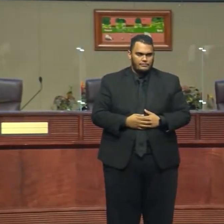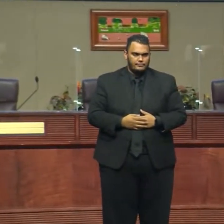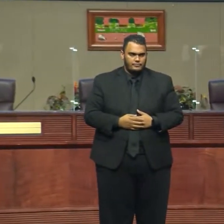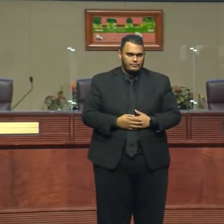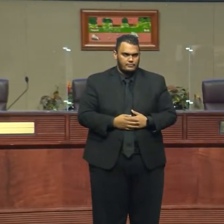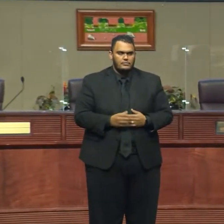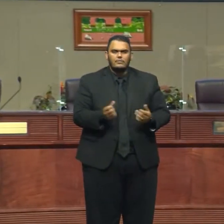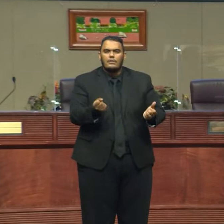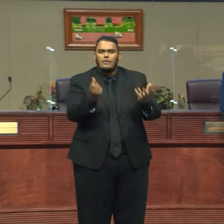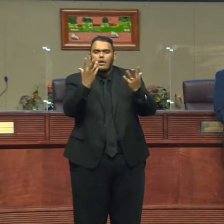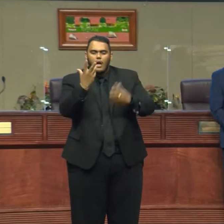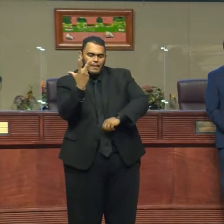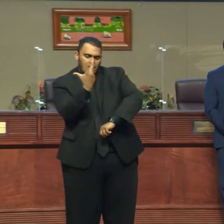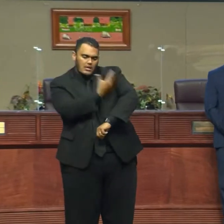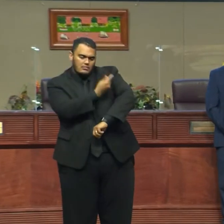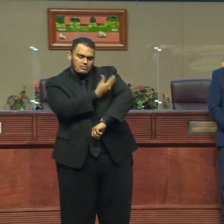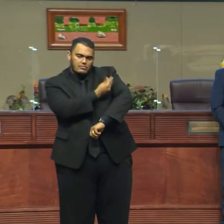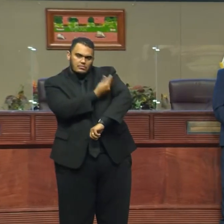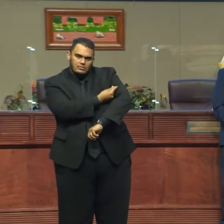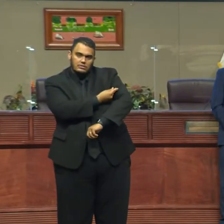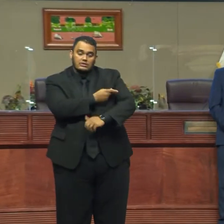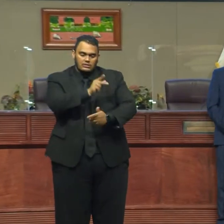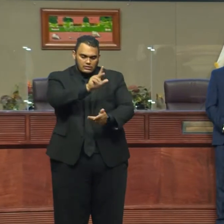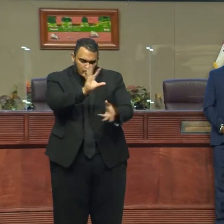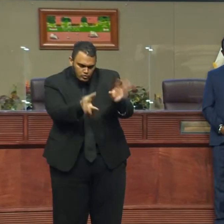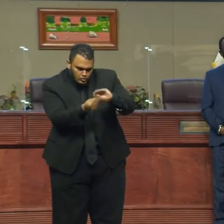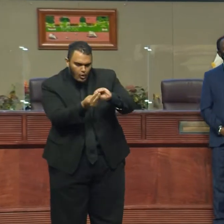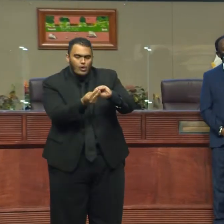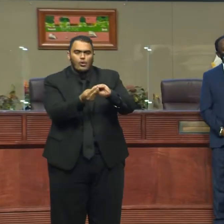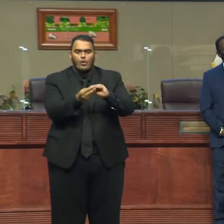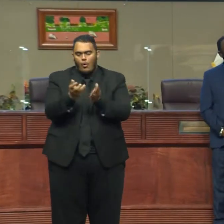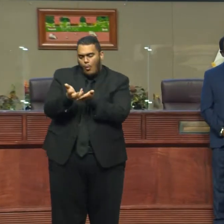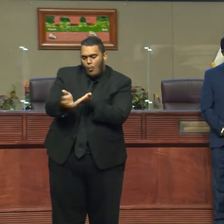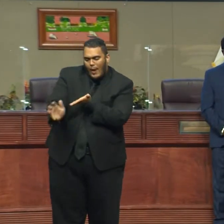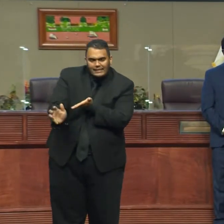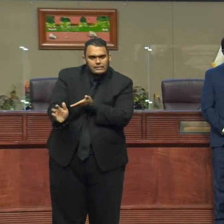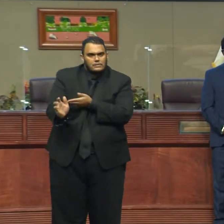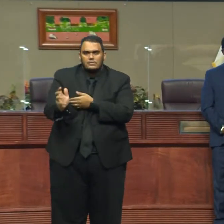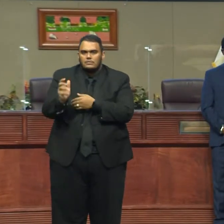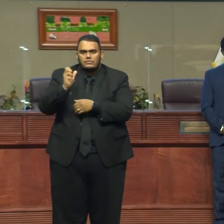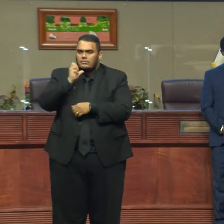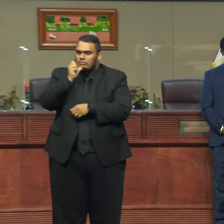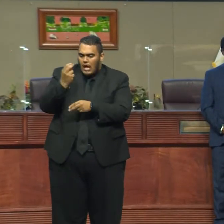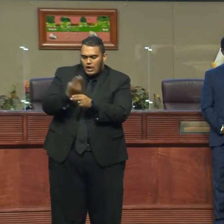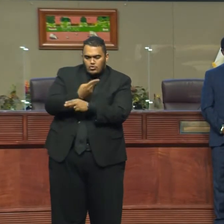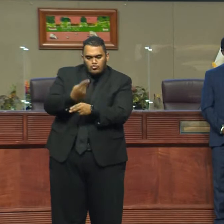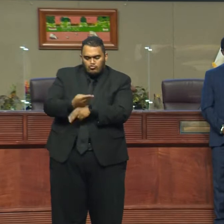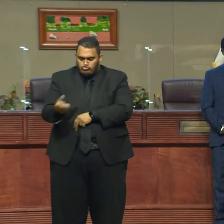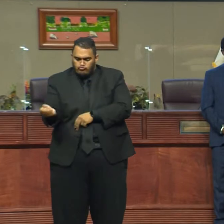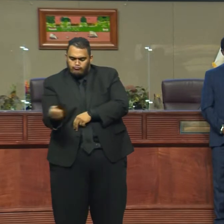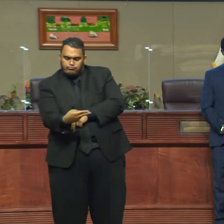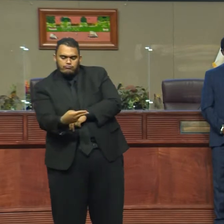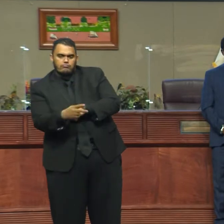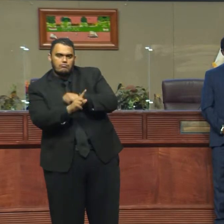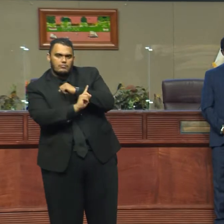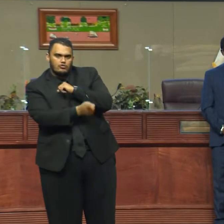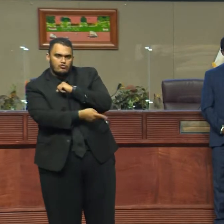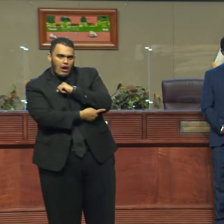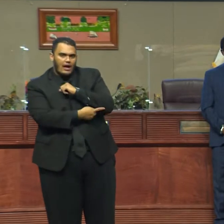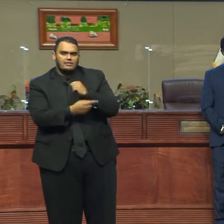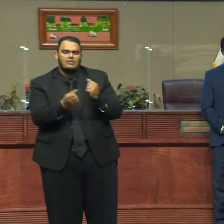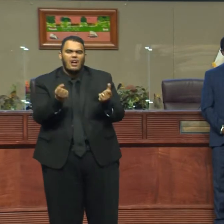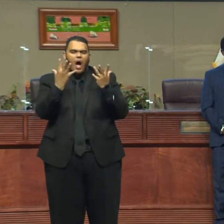vaccine have been wasted or discarded or unused? And have there been any instances of vaccines that have been